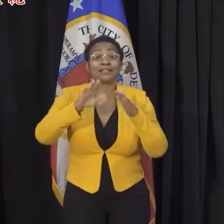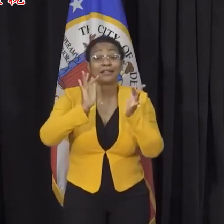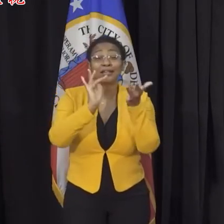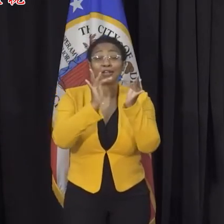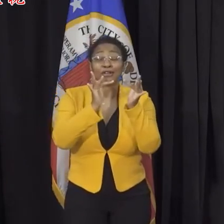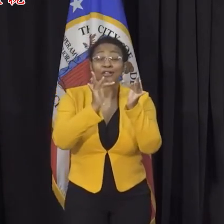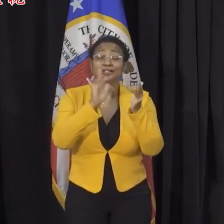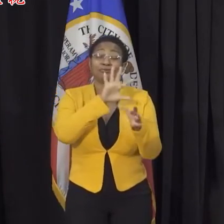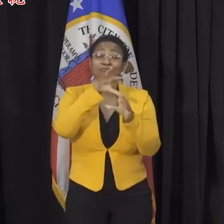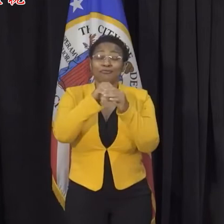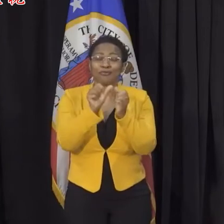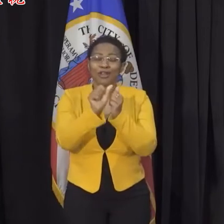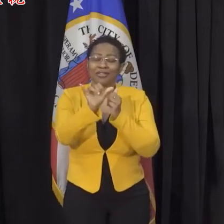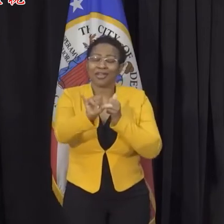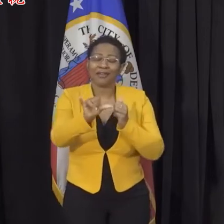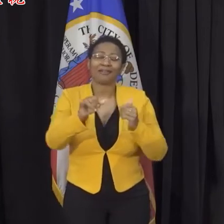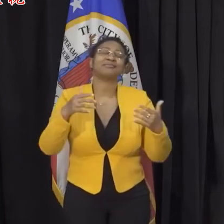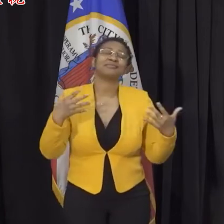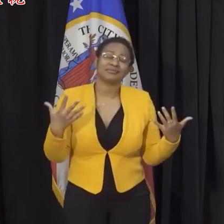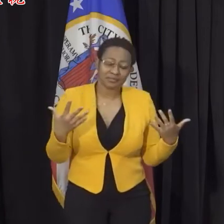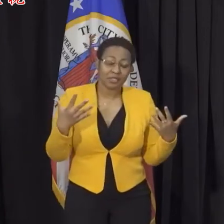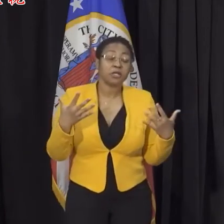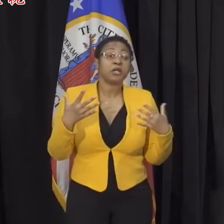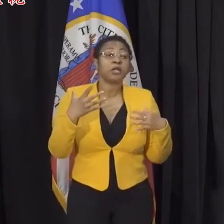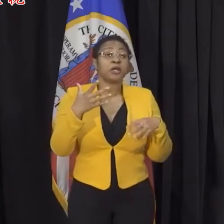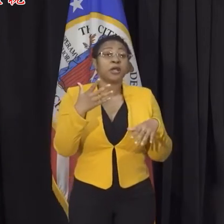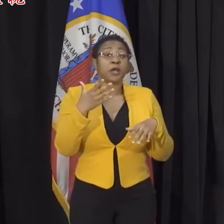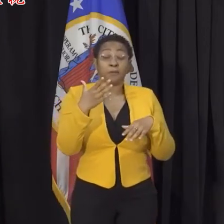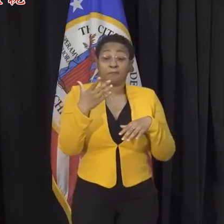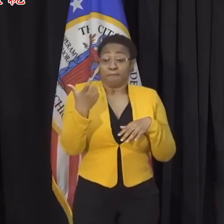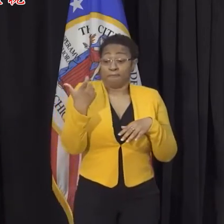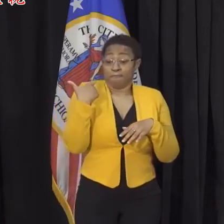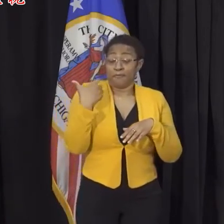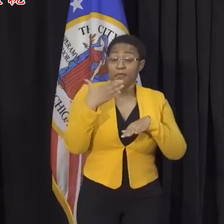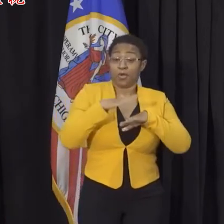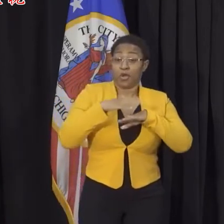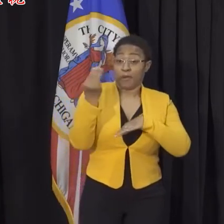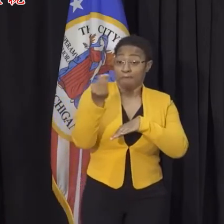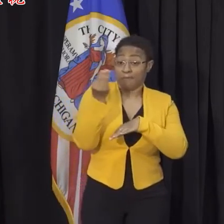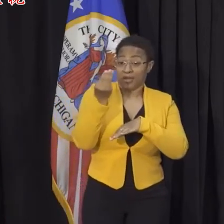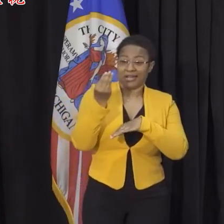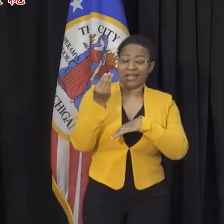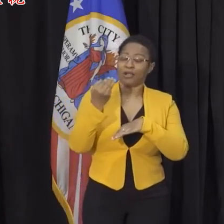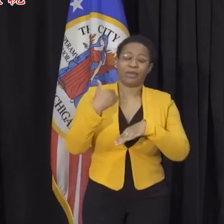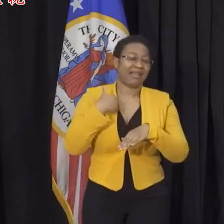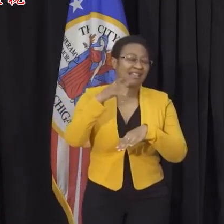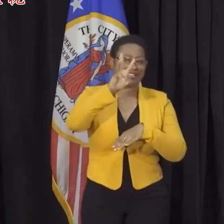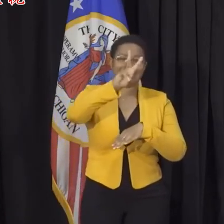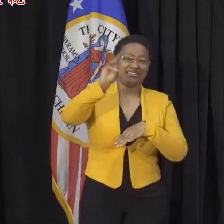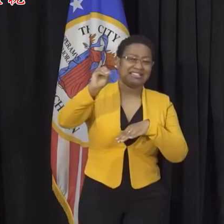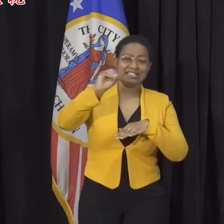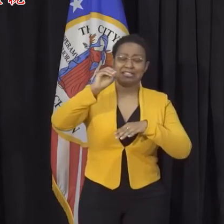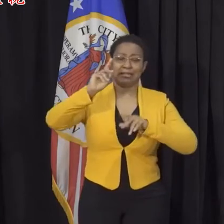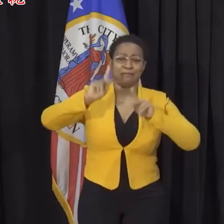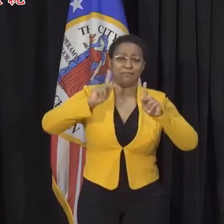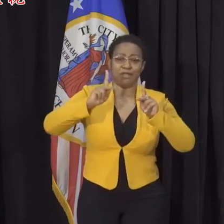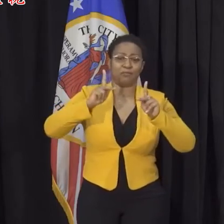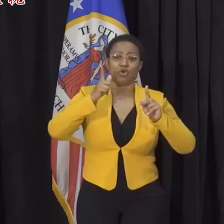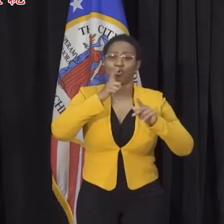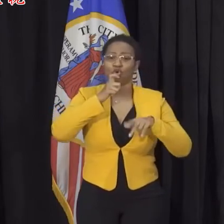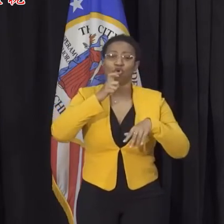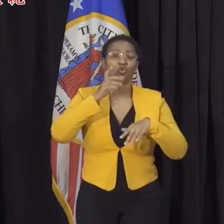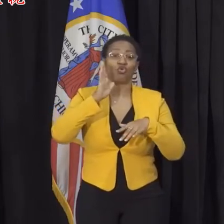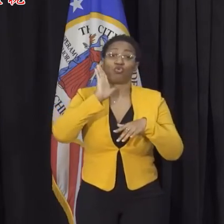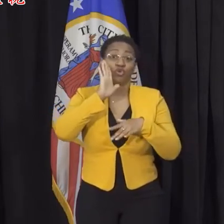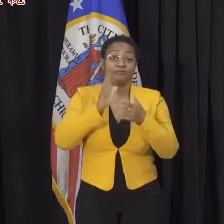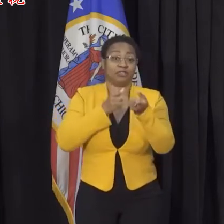to be done with that. So we had a call on Monday, and there were about 60 folks on that call that were possible funders to come into this.